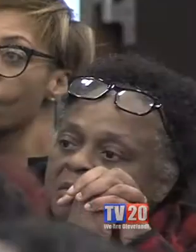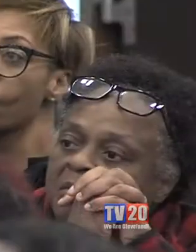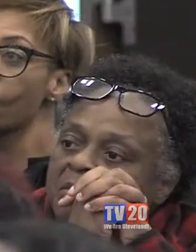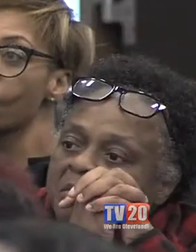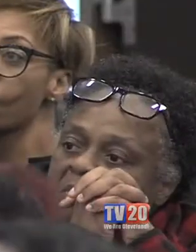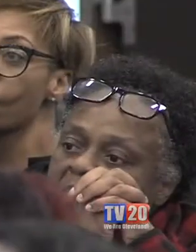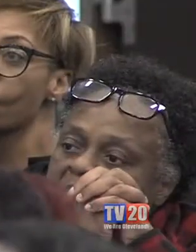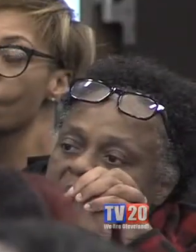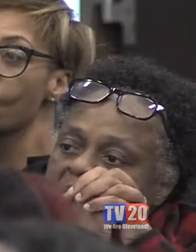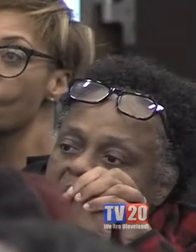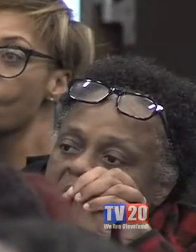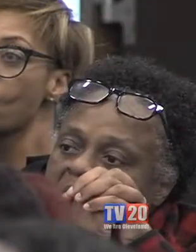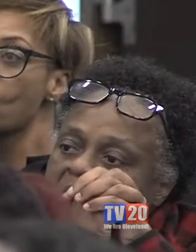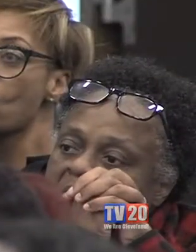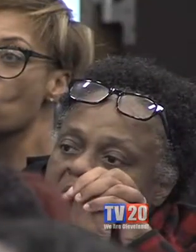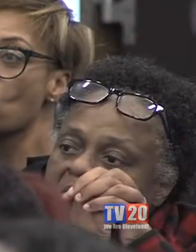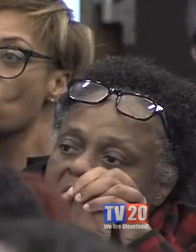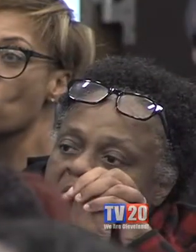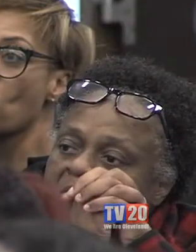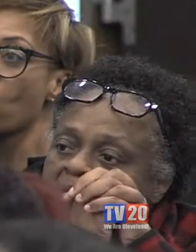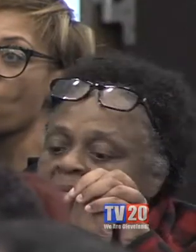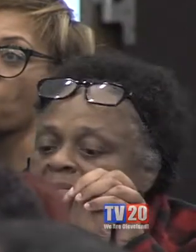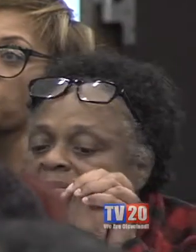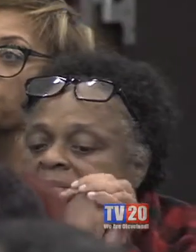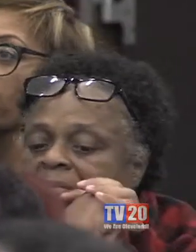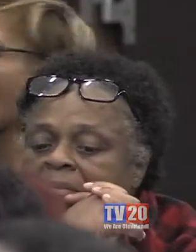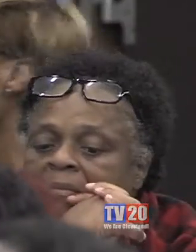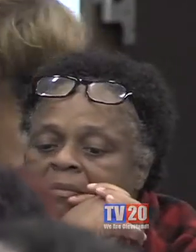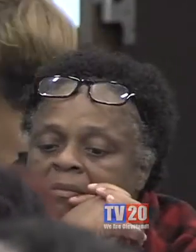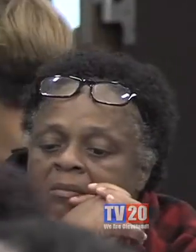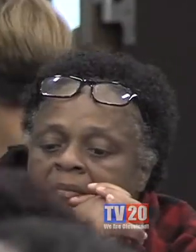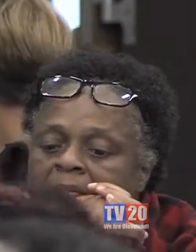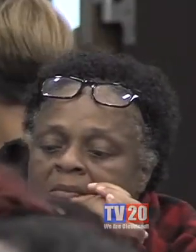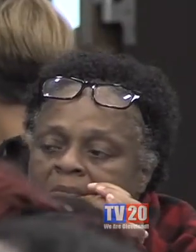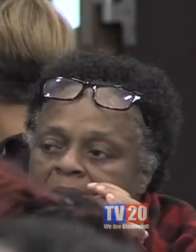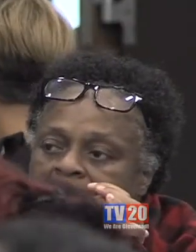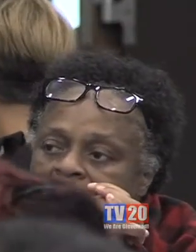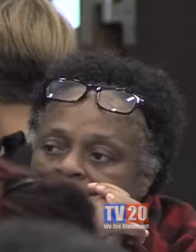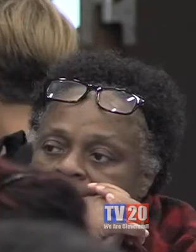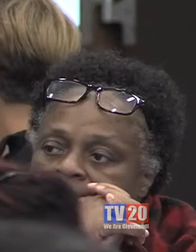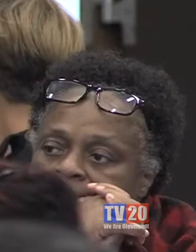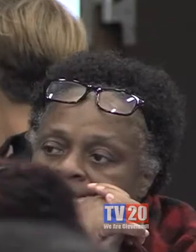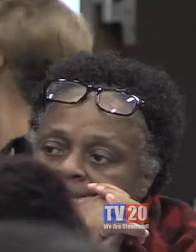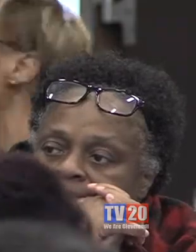So just we need to do that. That's why we gave you little note cards on there, so you can write those questions down.